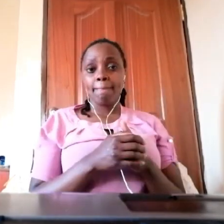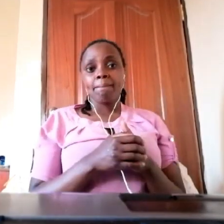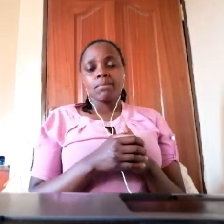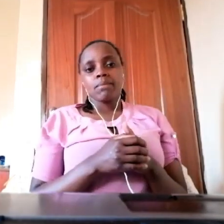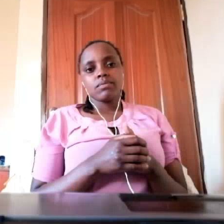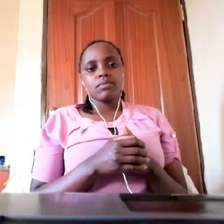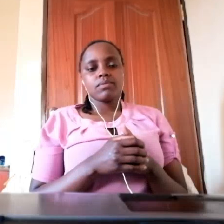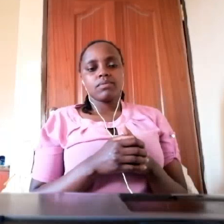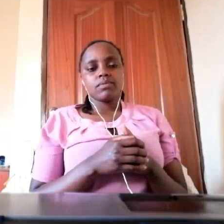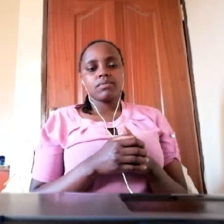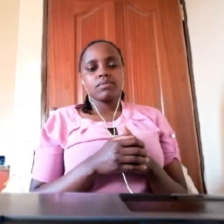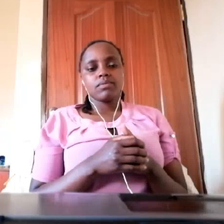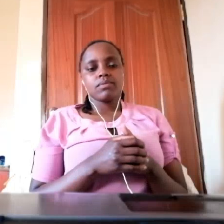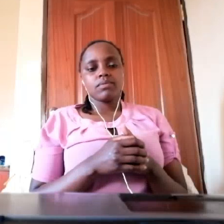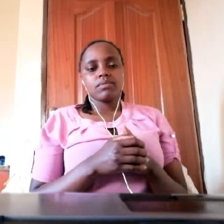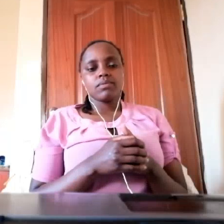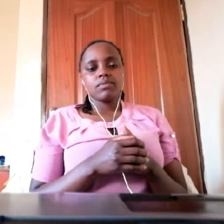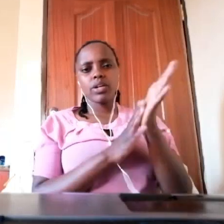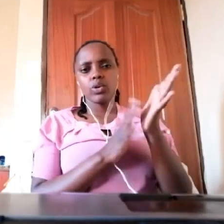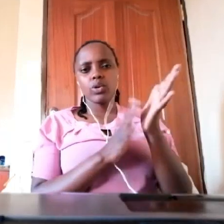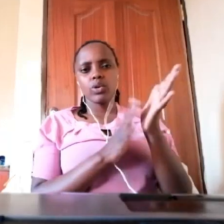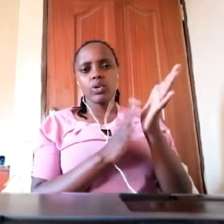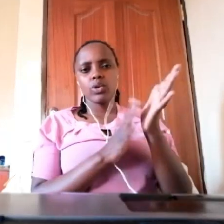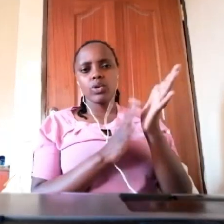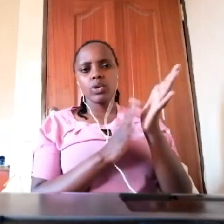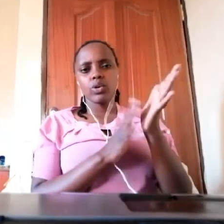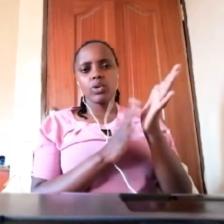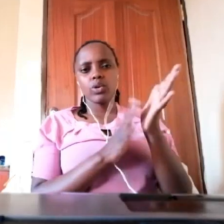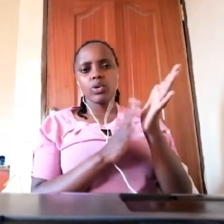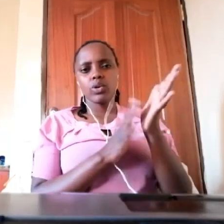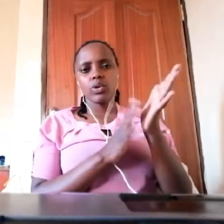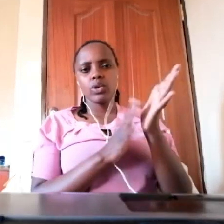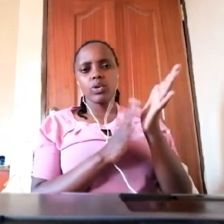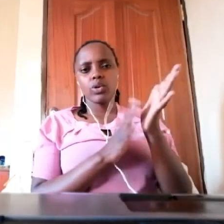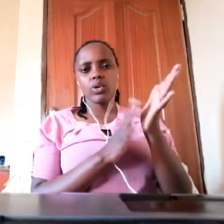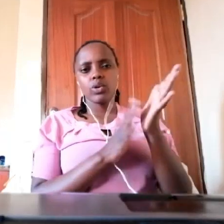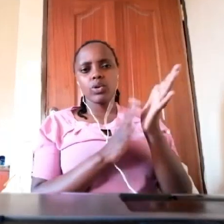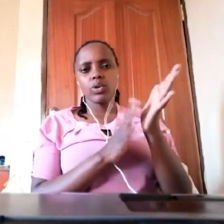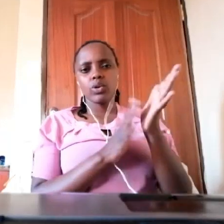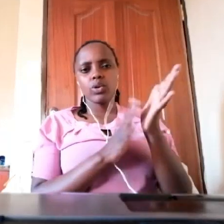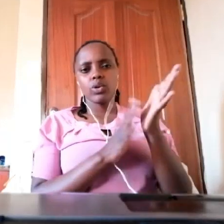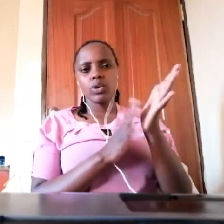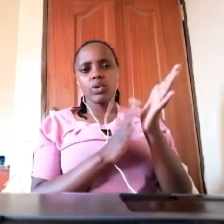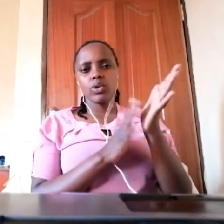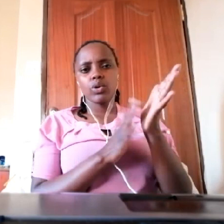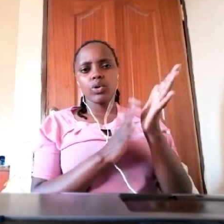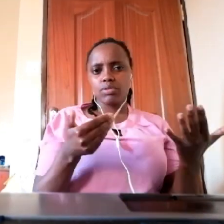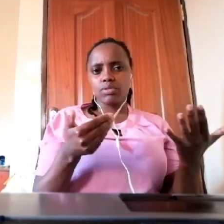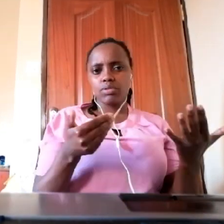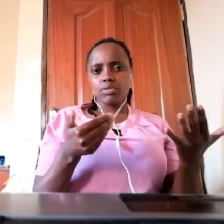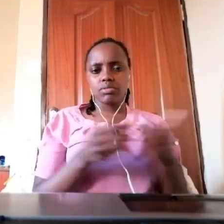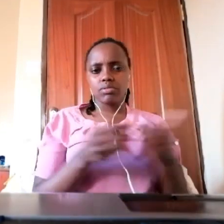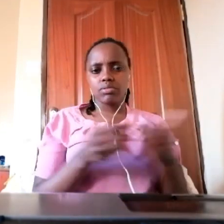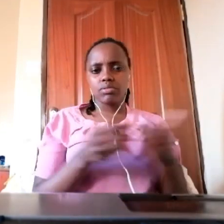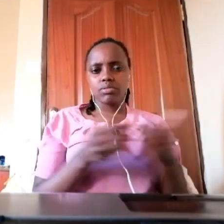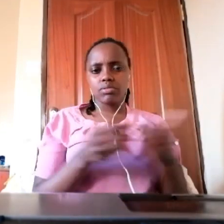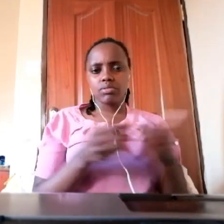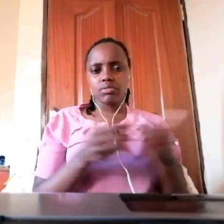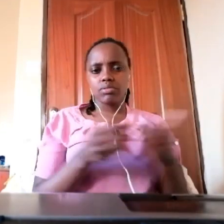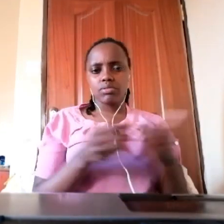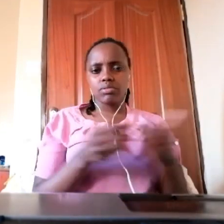raised, the recommendation made by ILO in terms of really